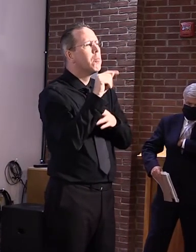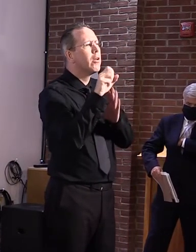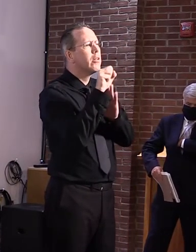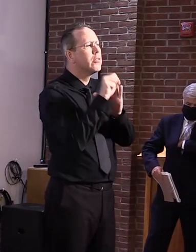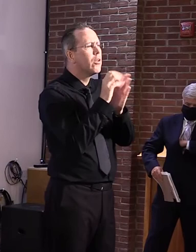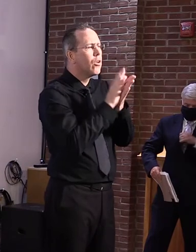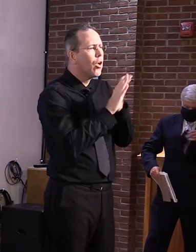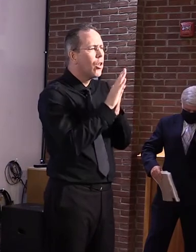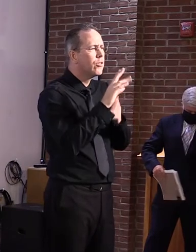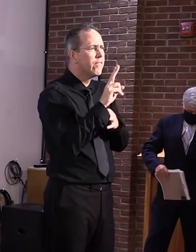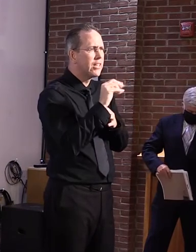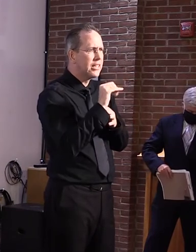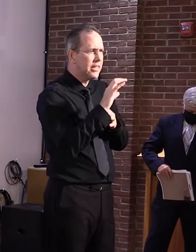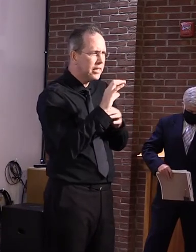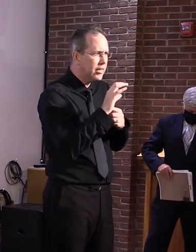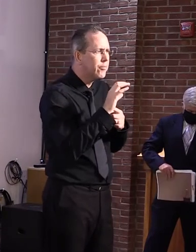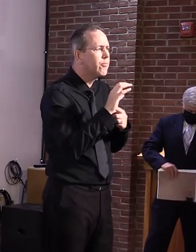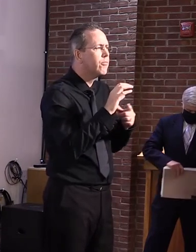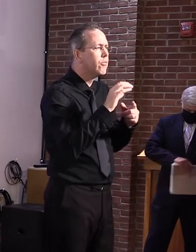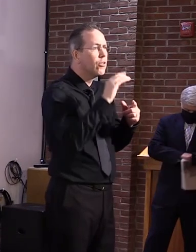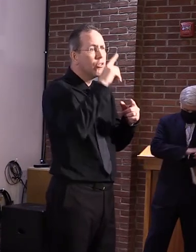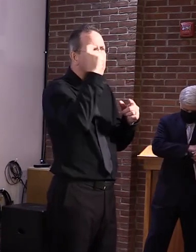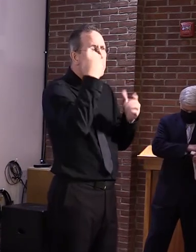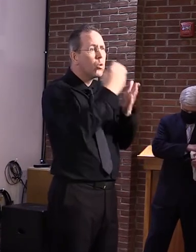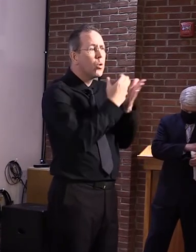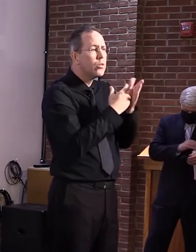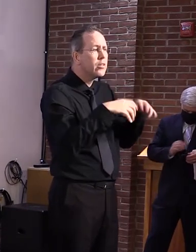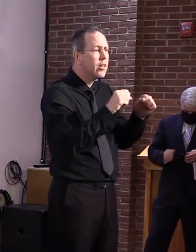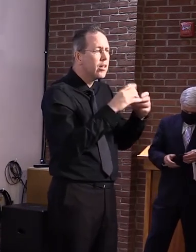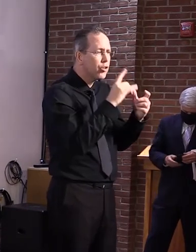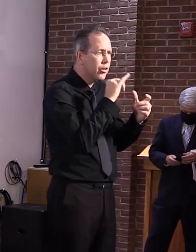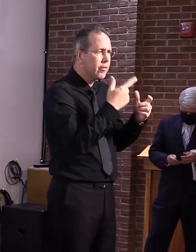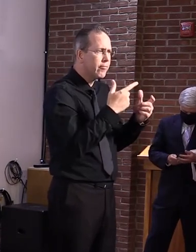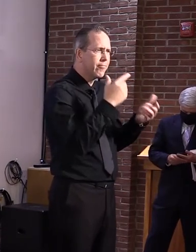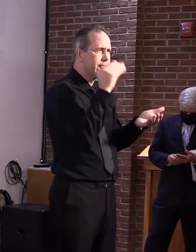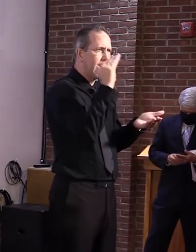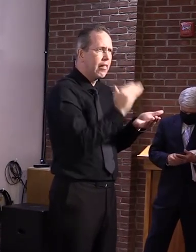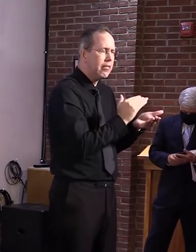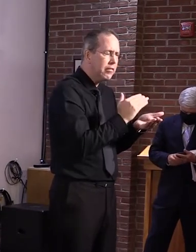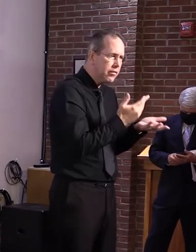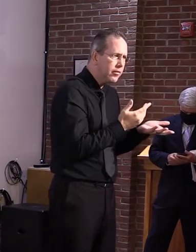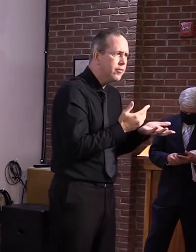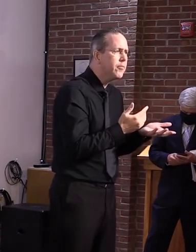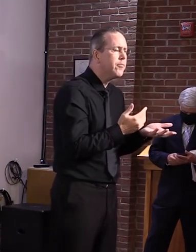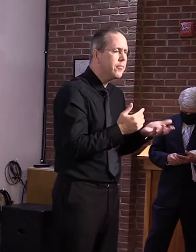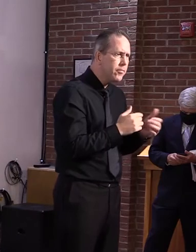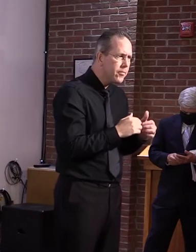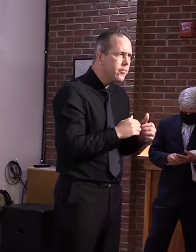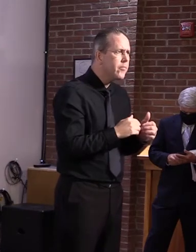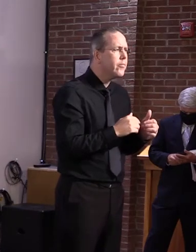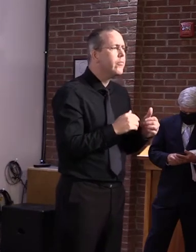the colleges are receiving, there's some skepticism as to how solid those numbers are. So